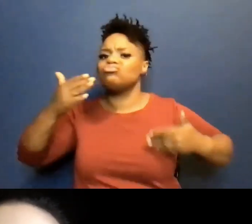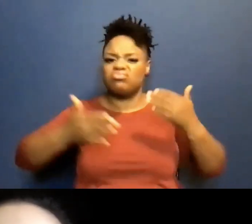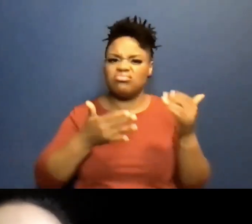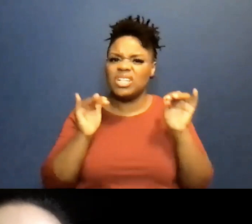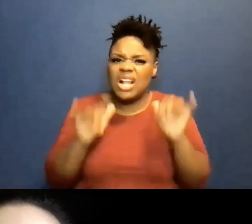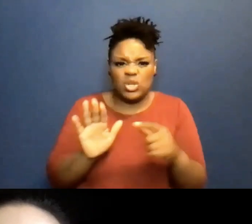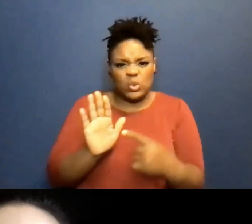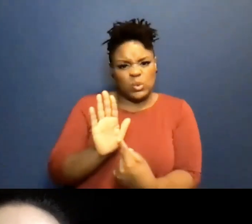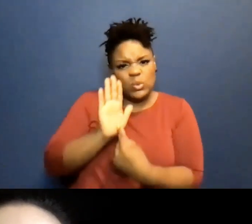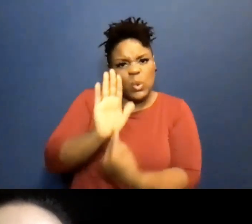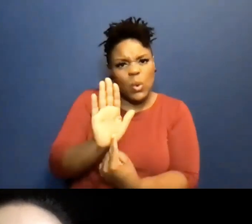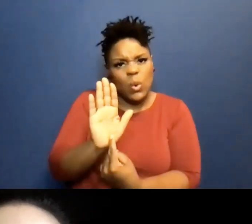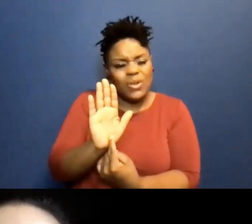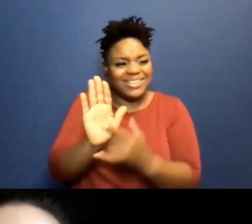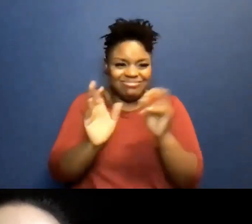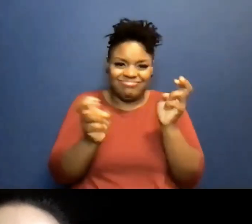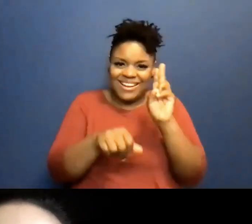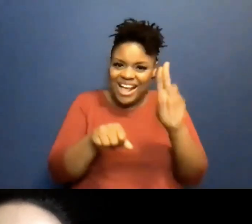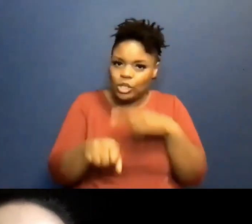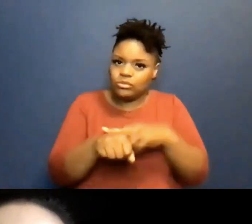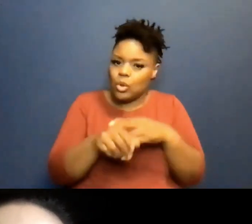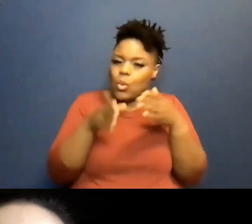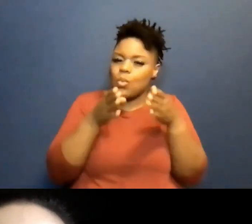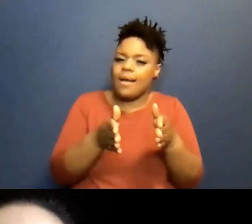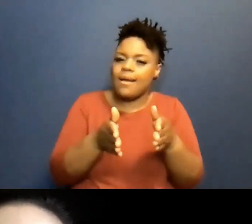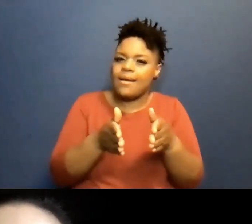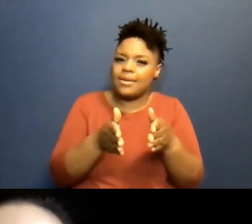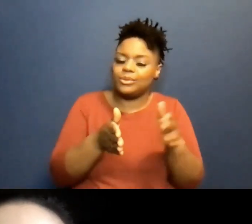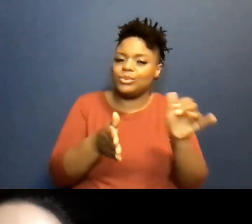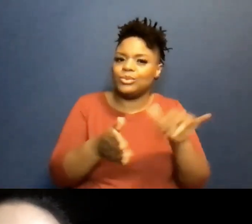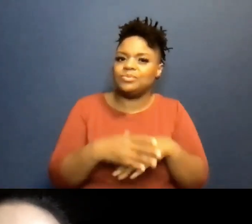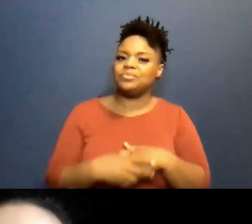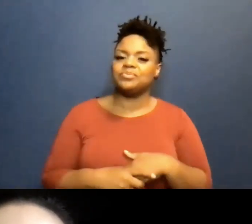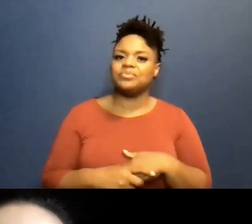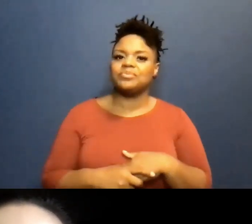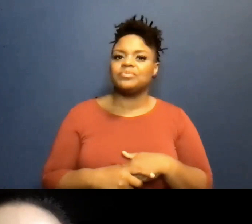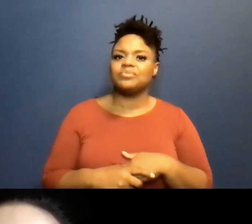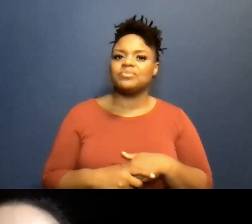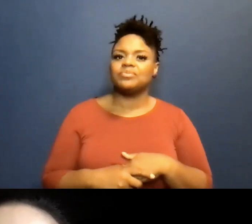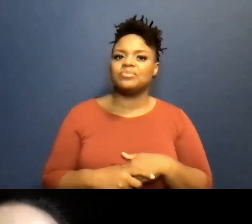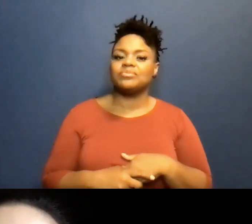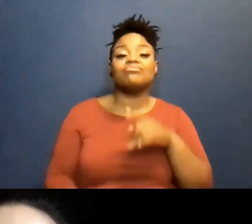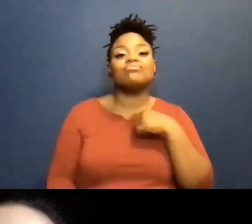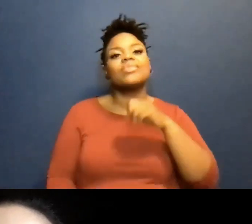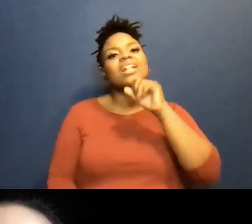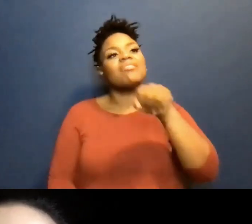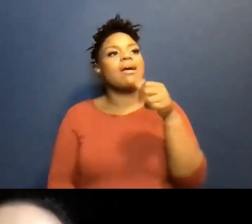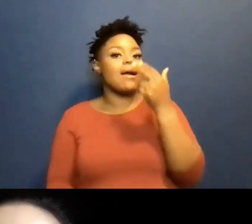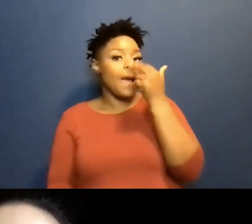really love just, you know, the comedy out of Sweet Solace. You know, the fact